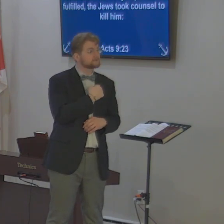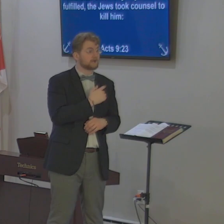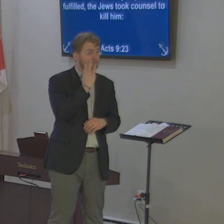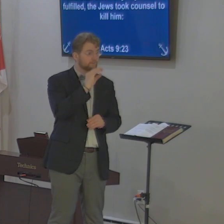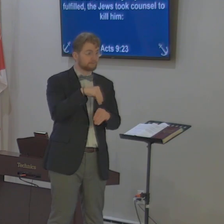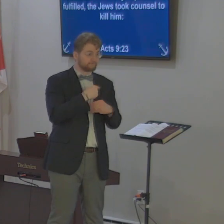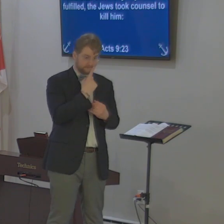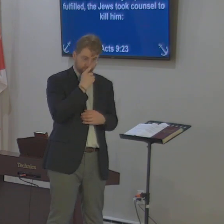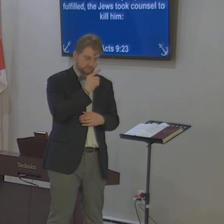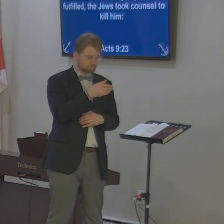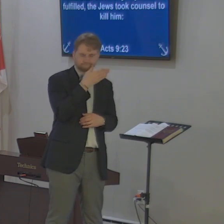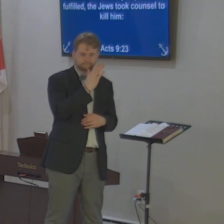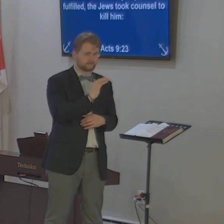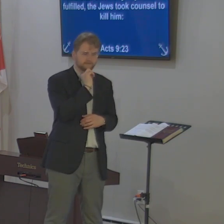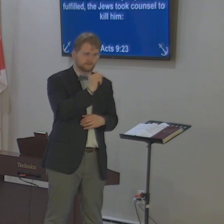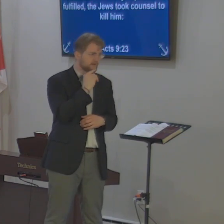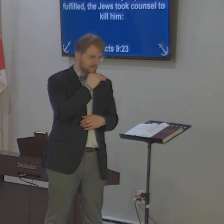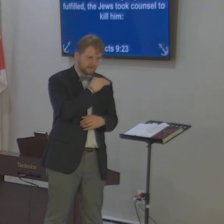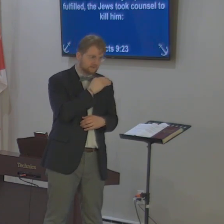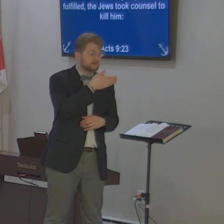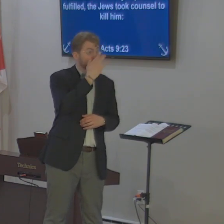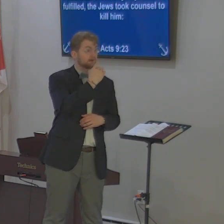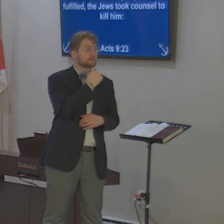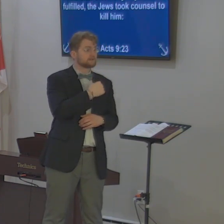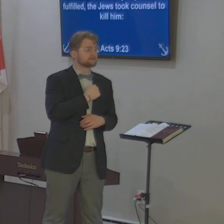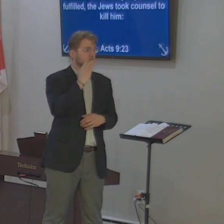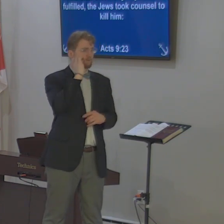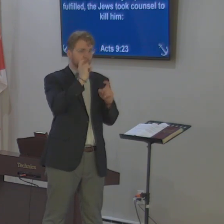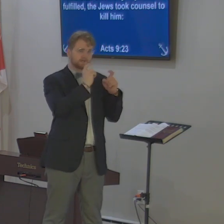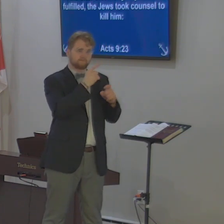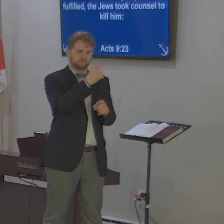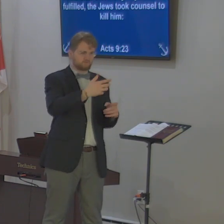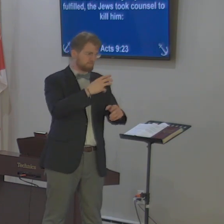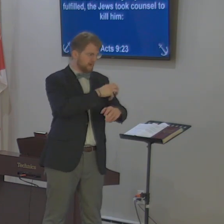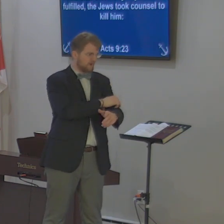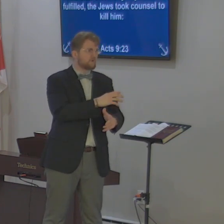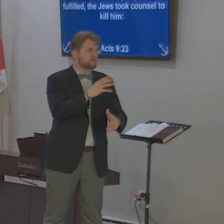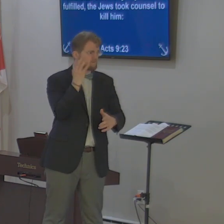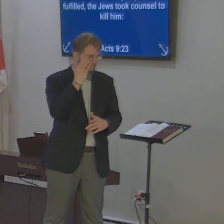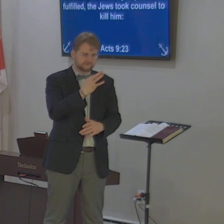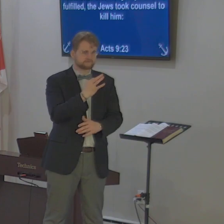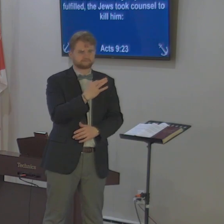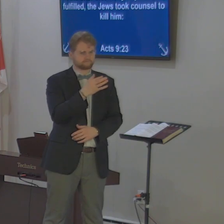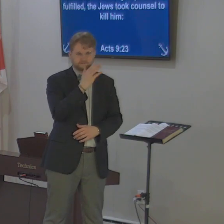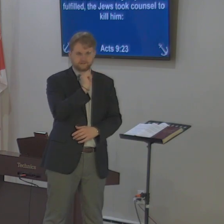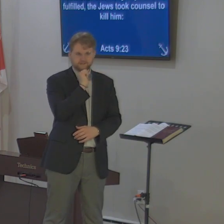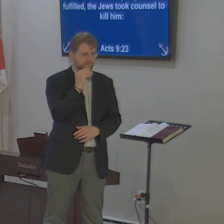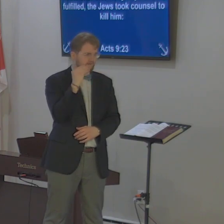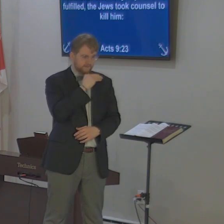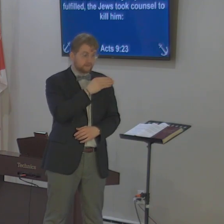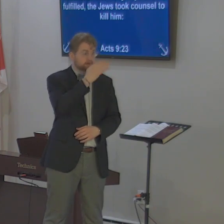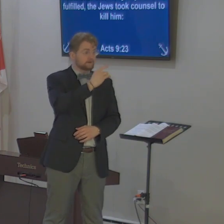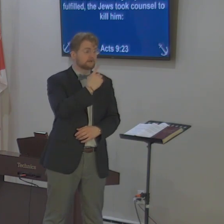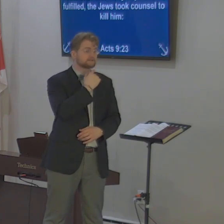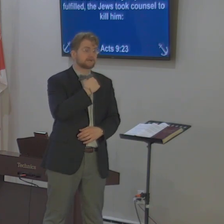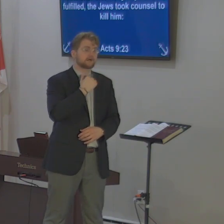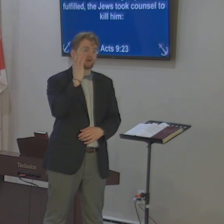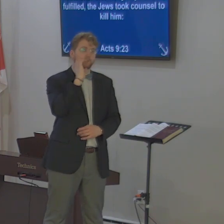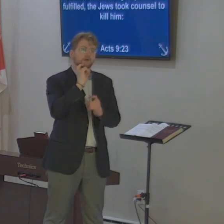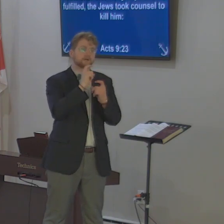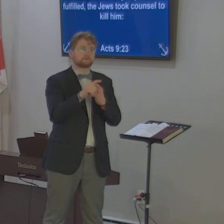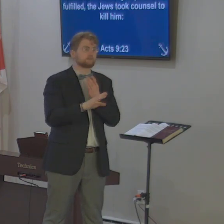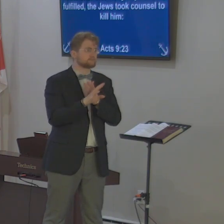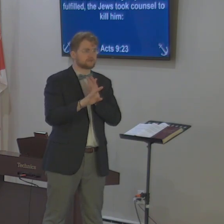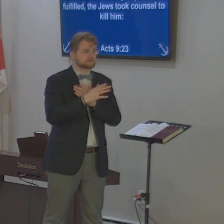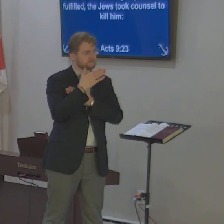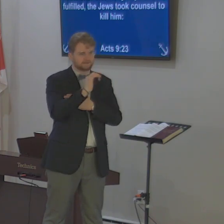God didn't lie. God said, I'll give you the power to preach. God didn't lie. And God said, I'll give you protection. God didn't lie.